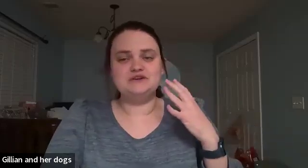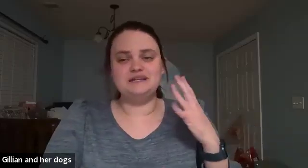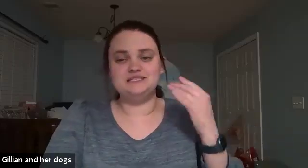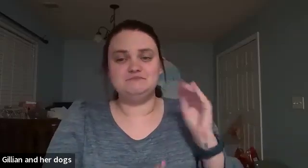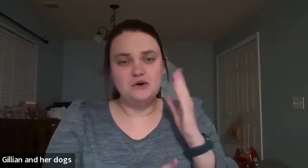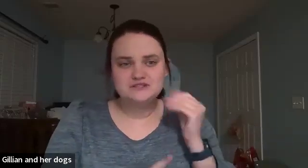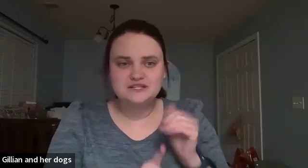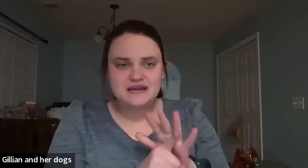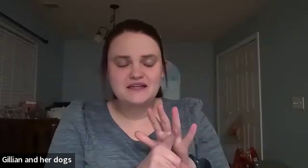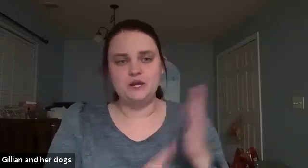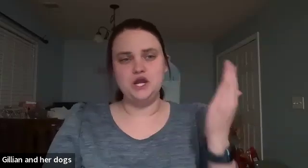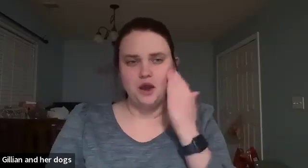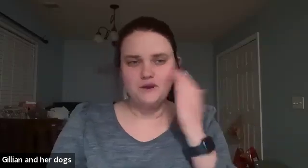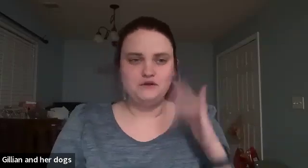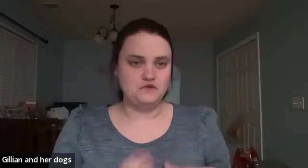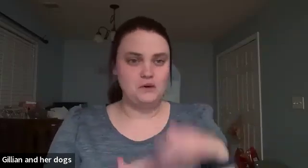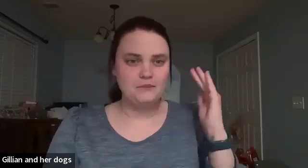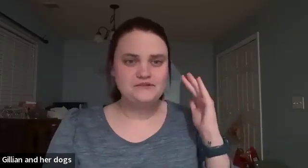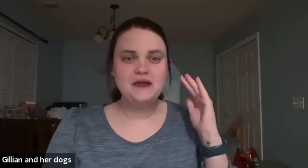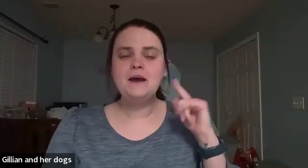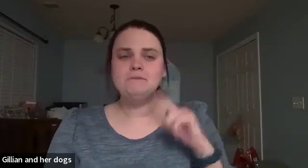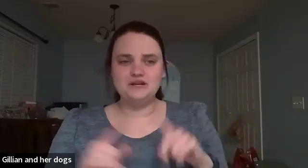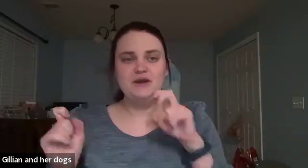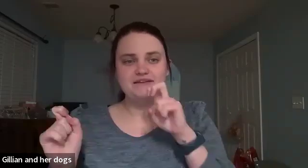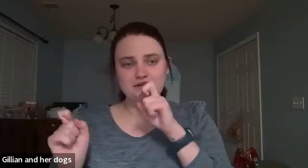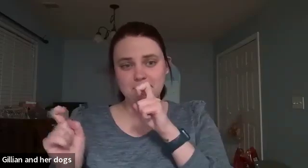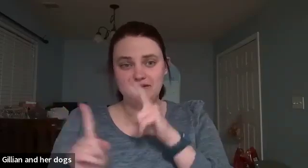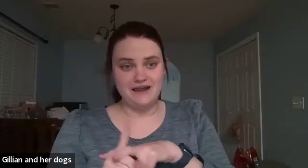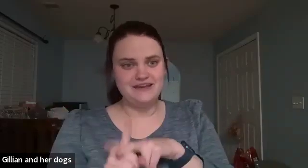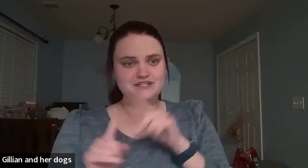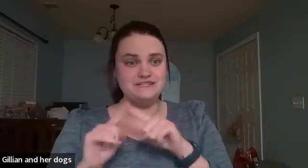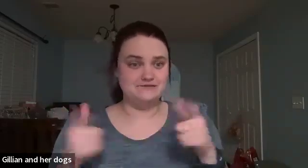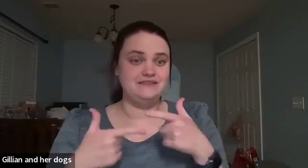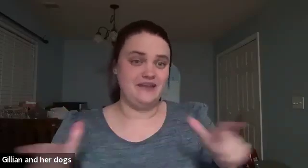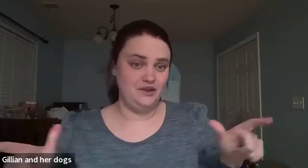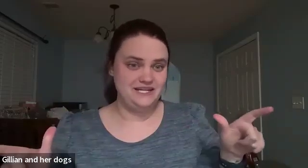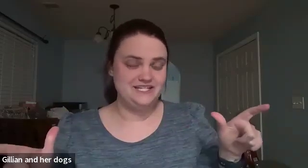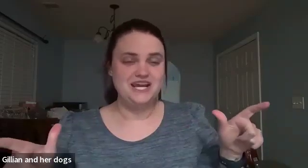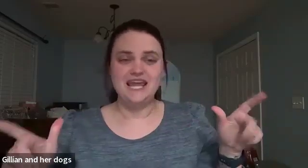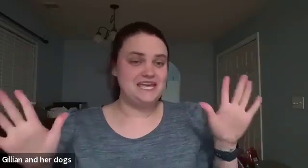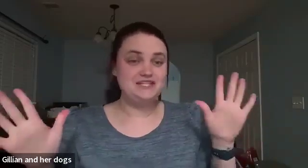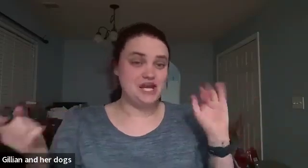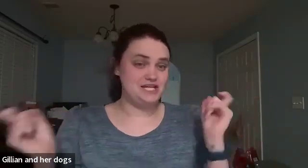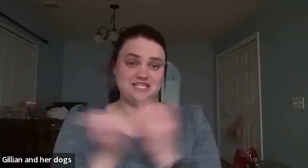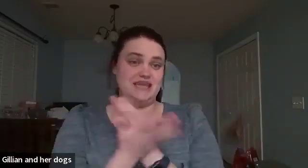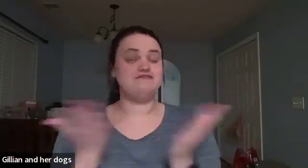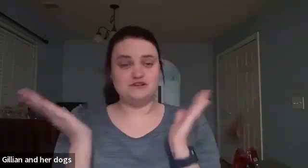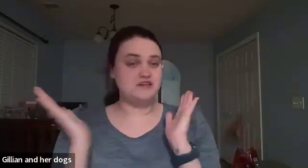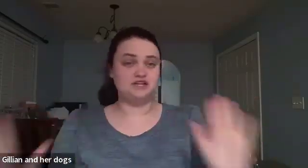so exposed to it. Like we know it, we've grown up with it. But when you have to apply that to a different language, it changes everything. And